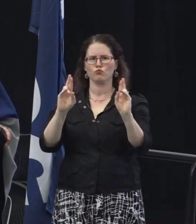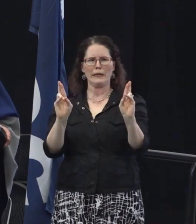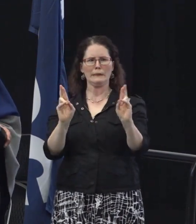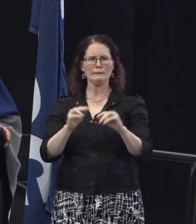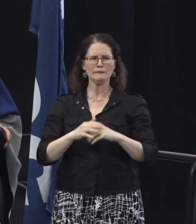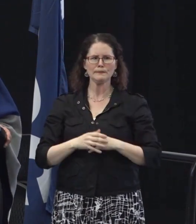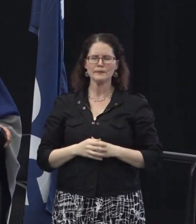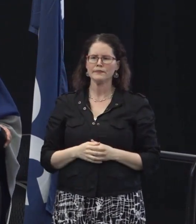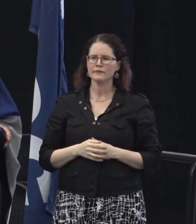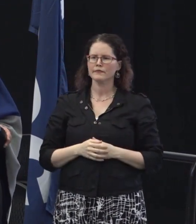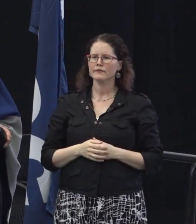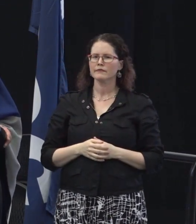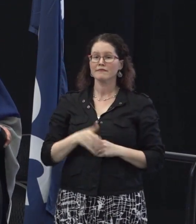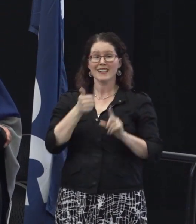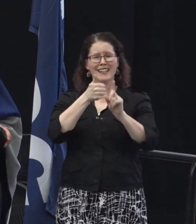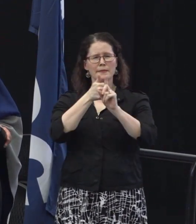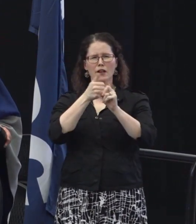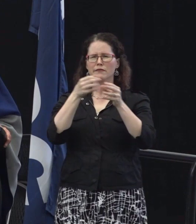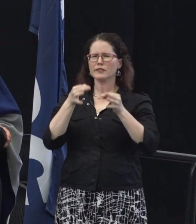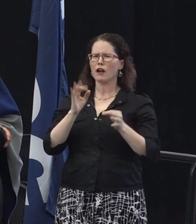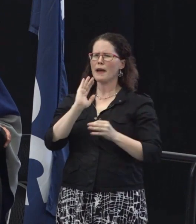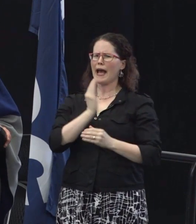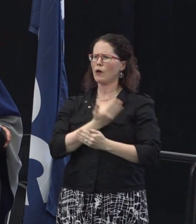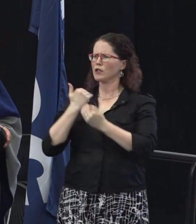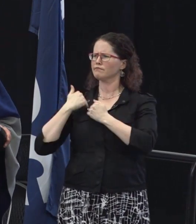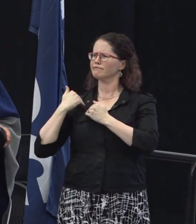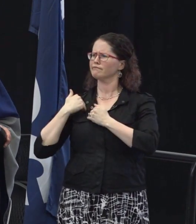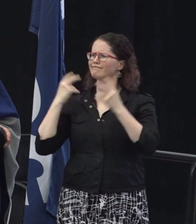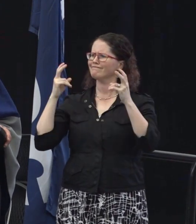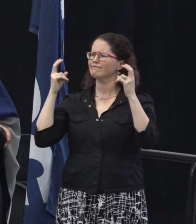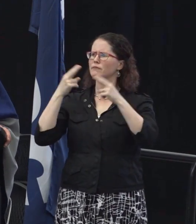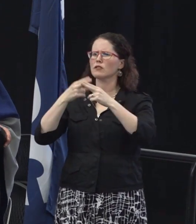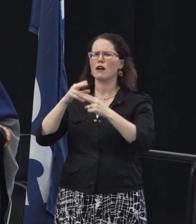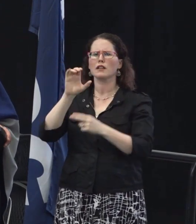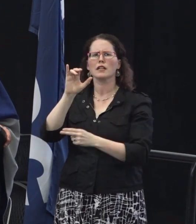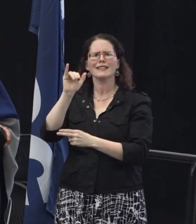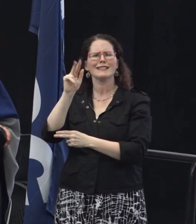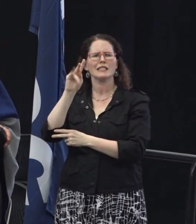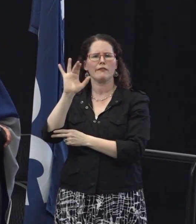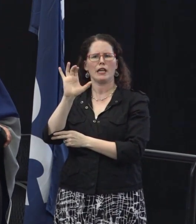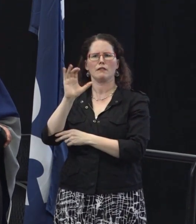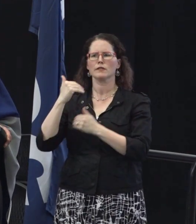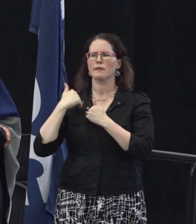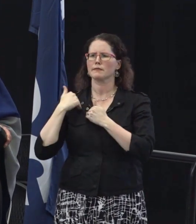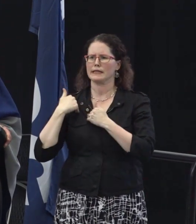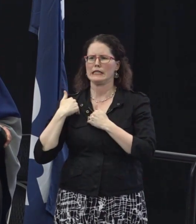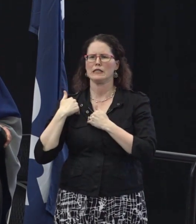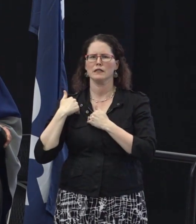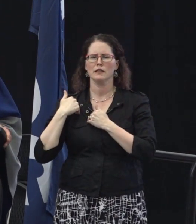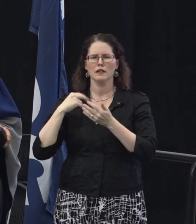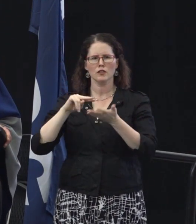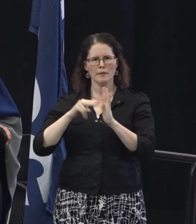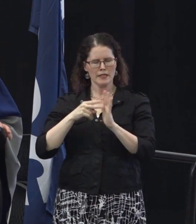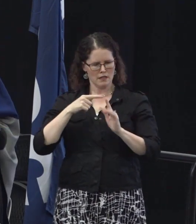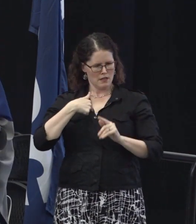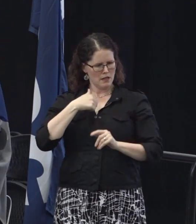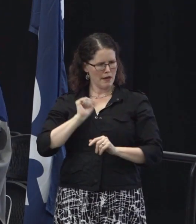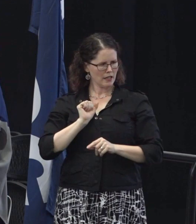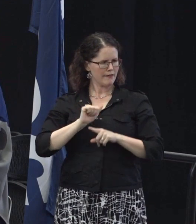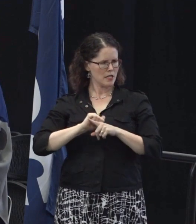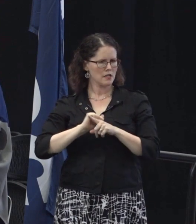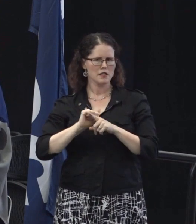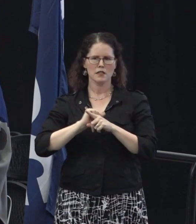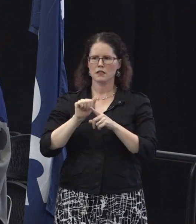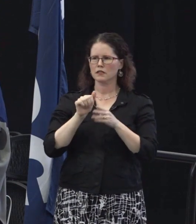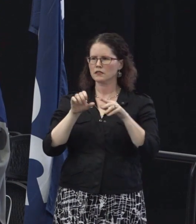fact he called it a civic responsibility, to always expect the unexpected and to prepare yourself for such a